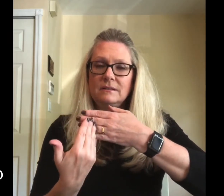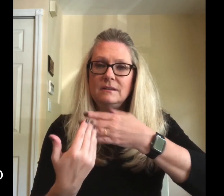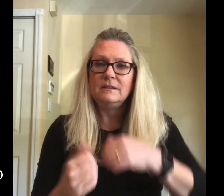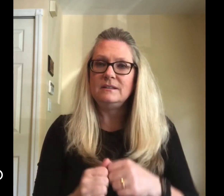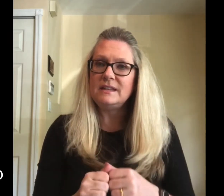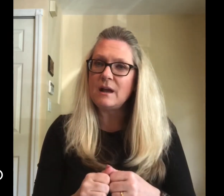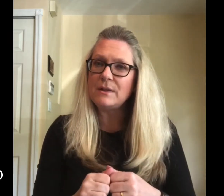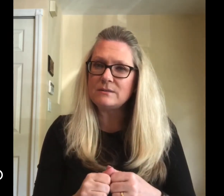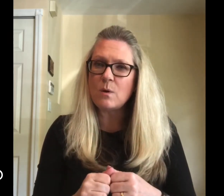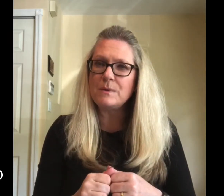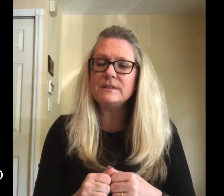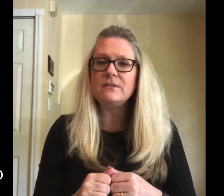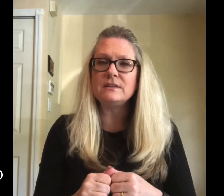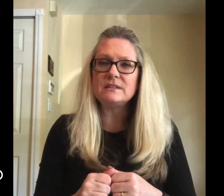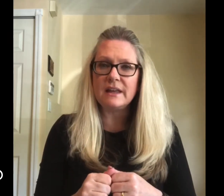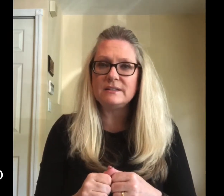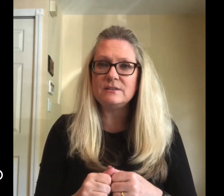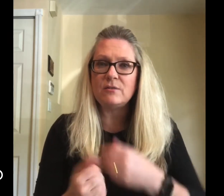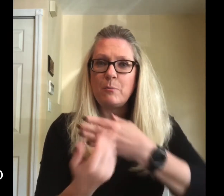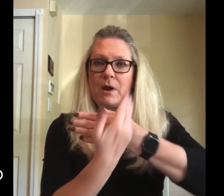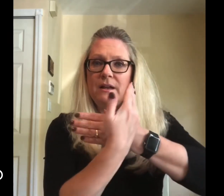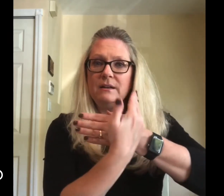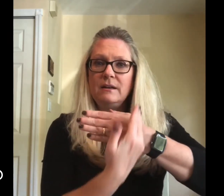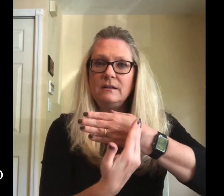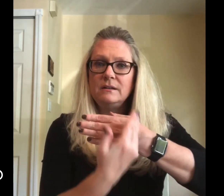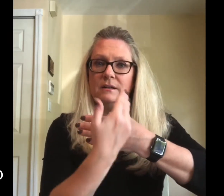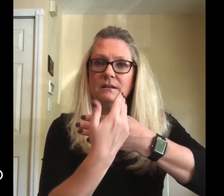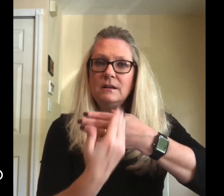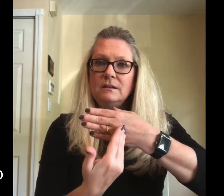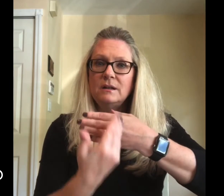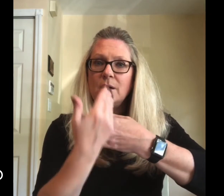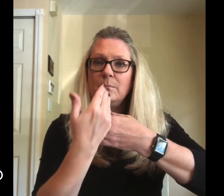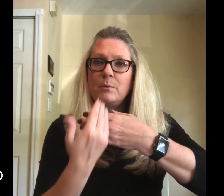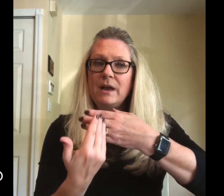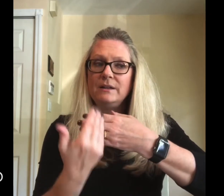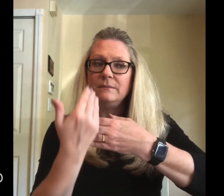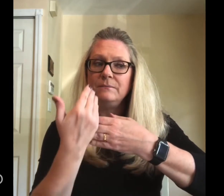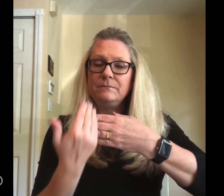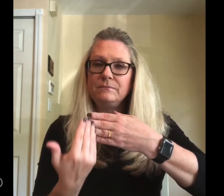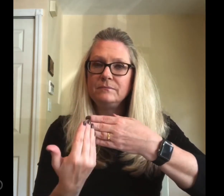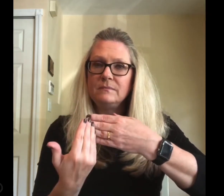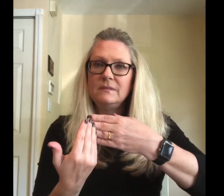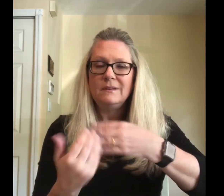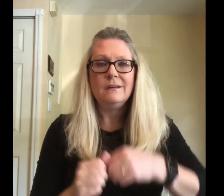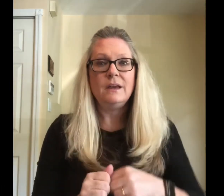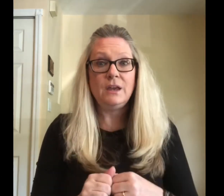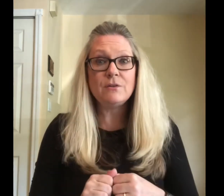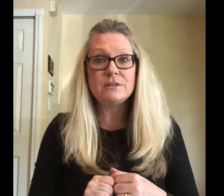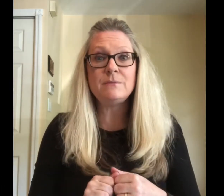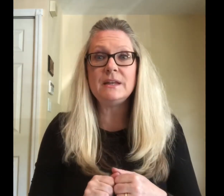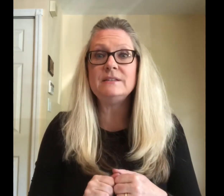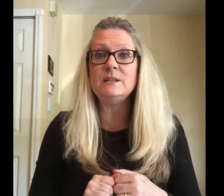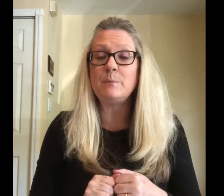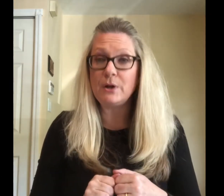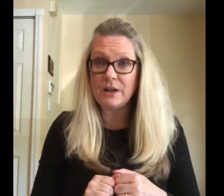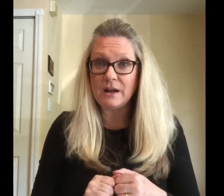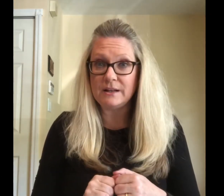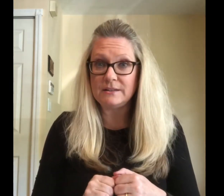You see how that's almost like the slices of bread? Bread. Here are some things he's putting on his